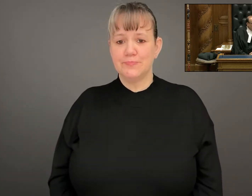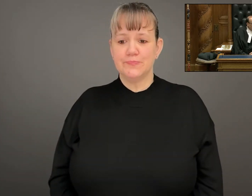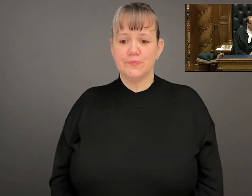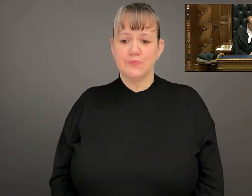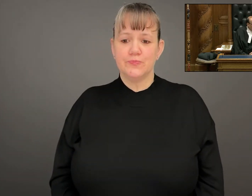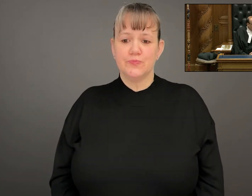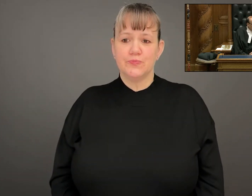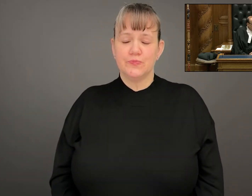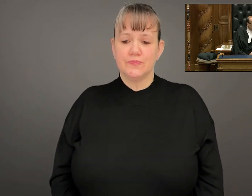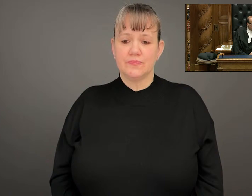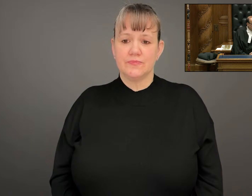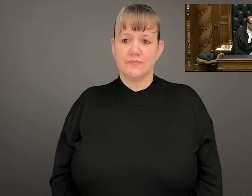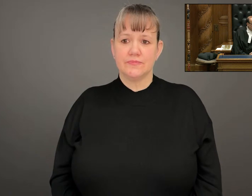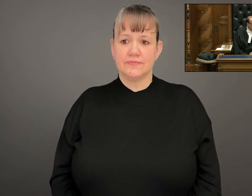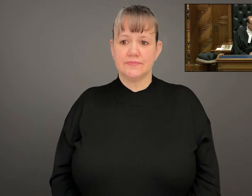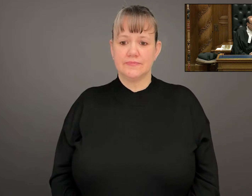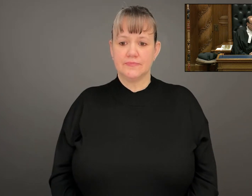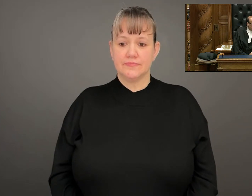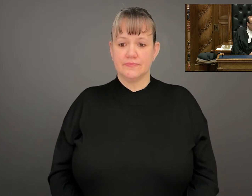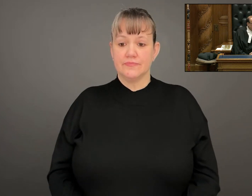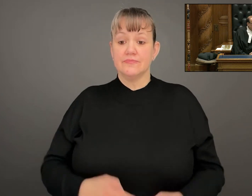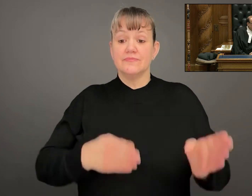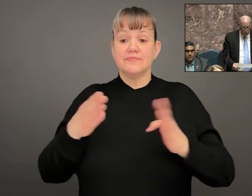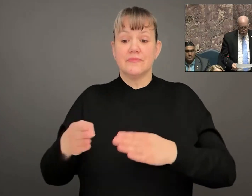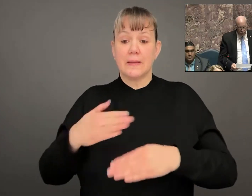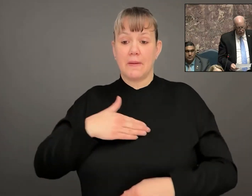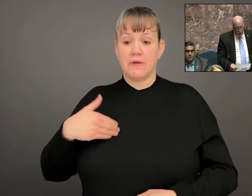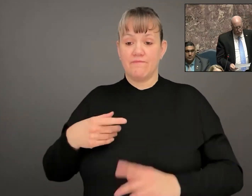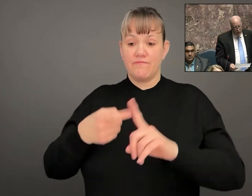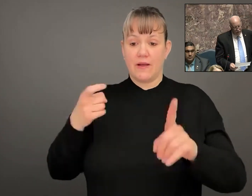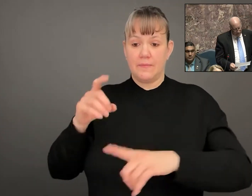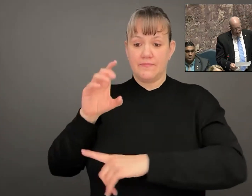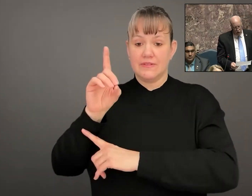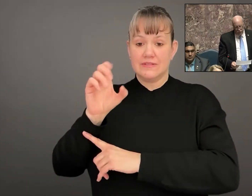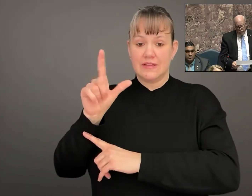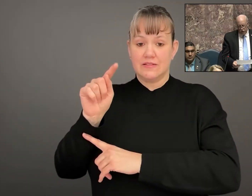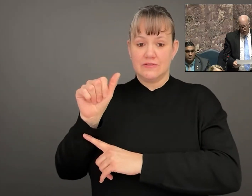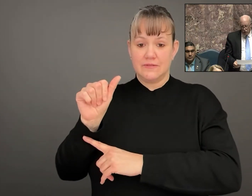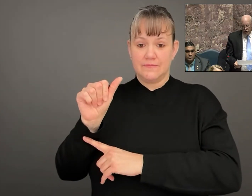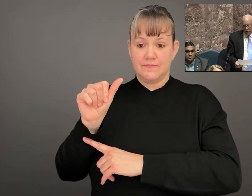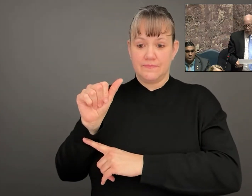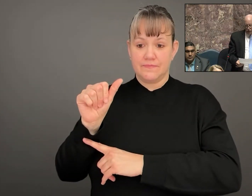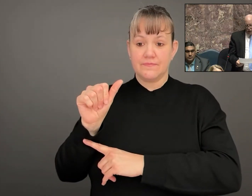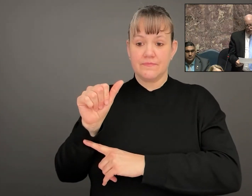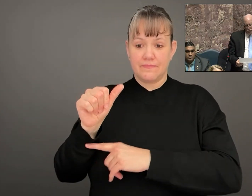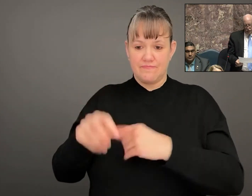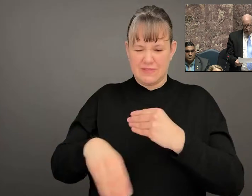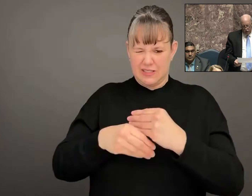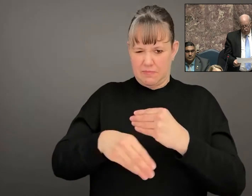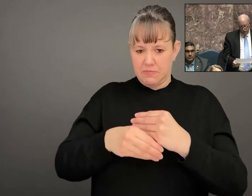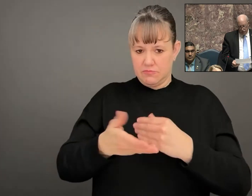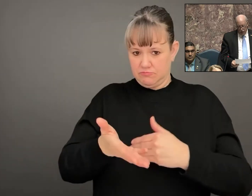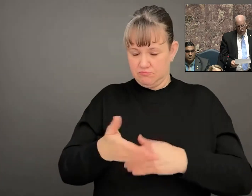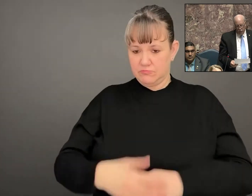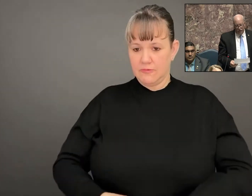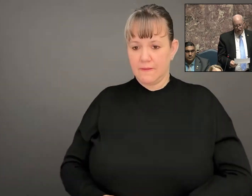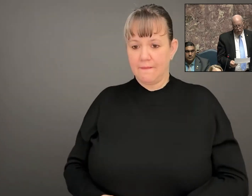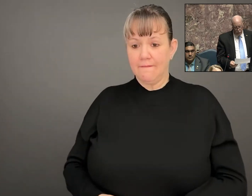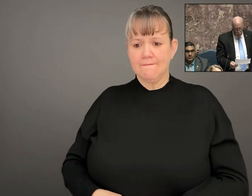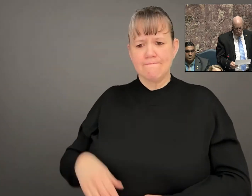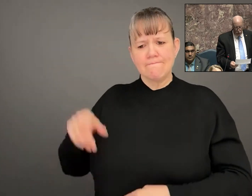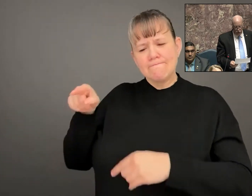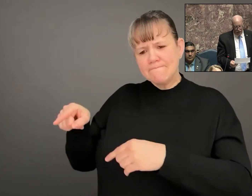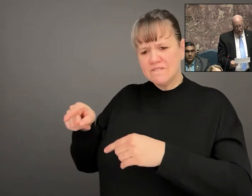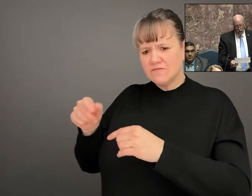Delta South supplemental. Thank you, Mr. Speaker. Well, Mr. Speaker, this government talks about listening to British Columbians, but they